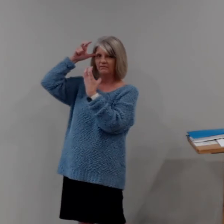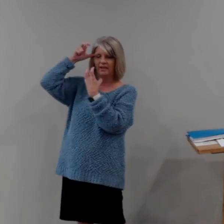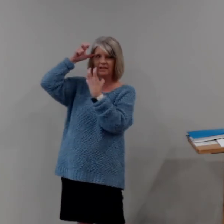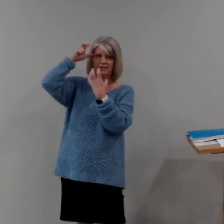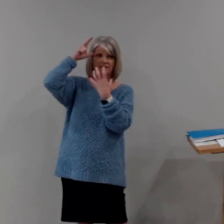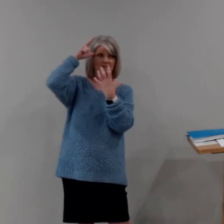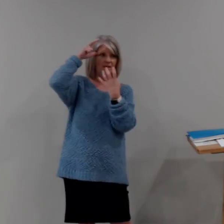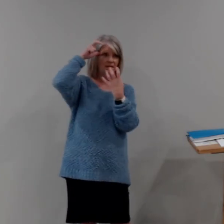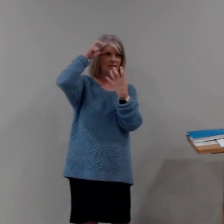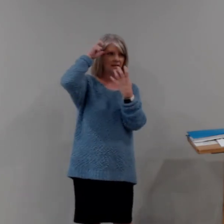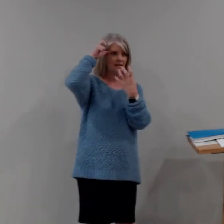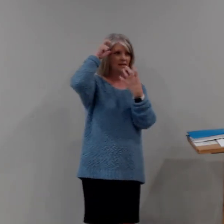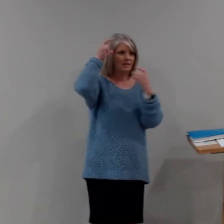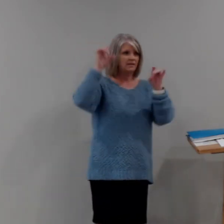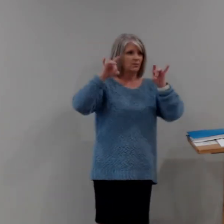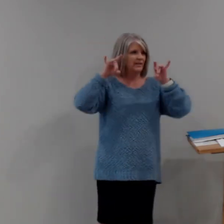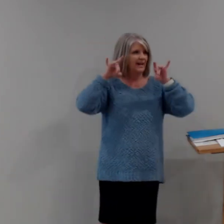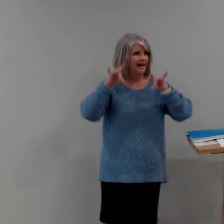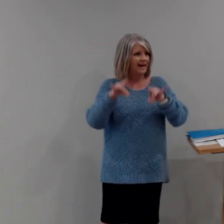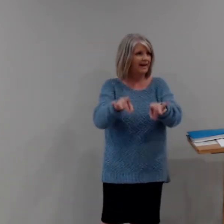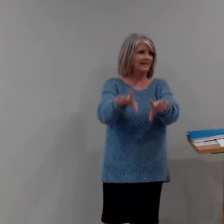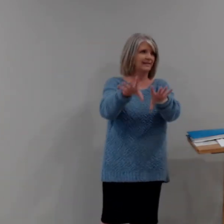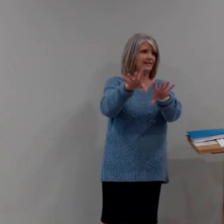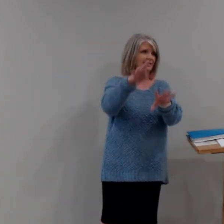thing. Because we hate.